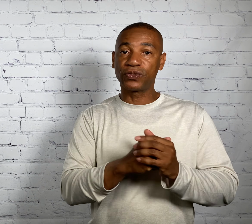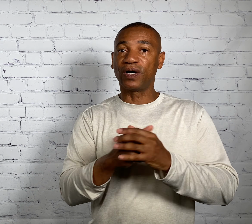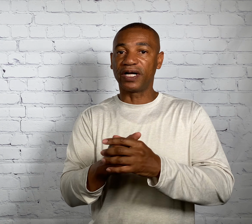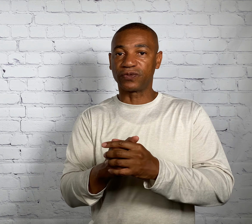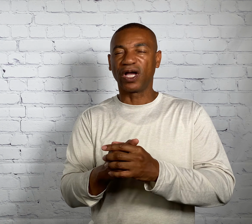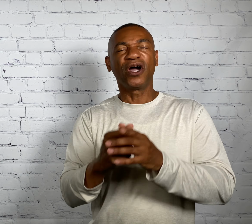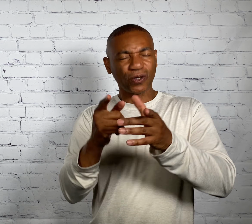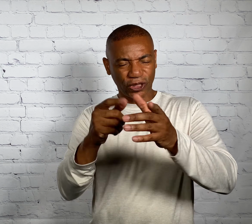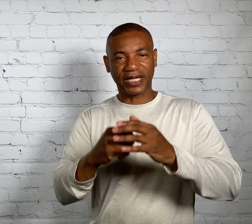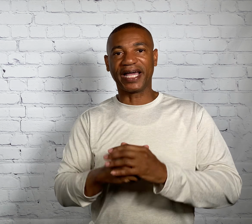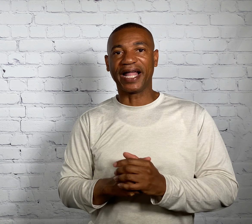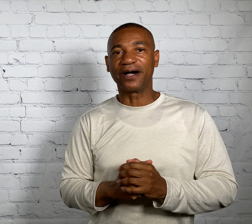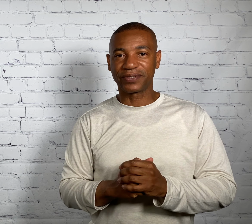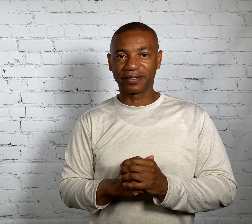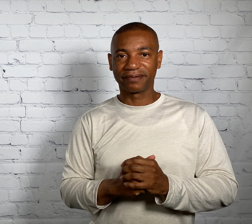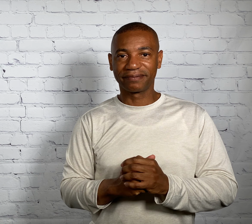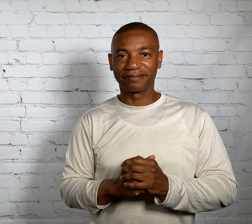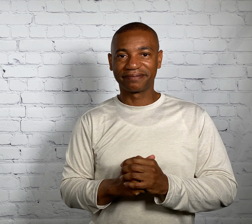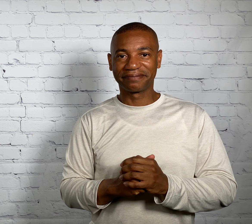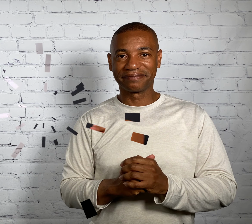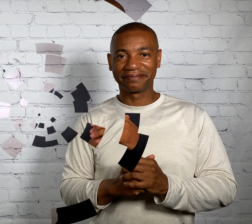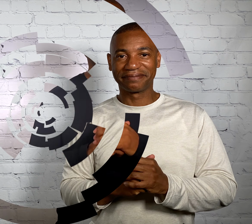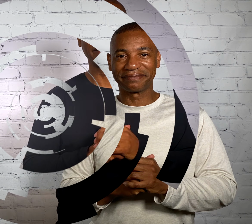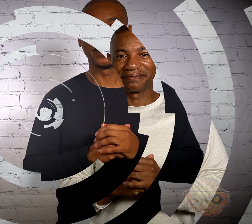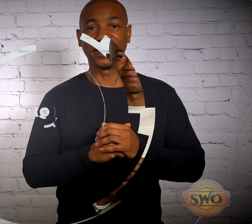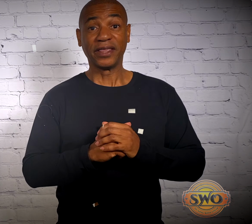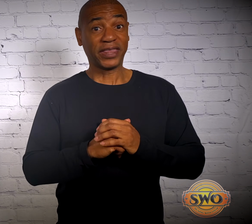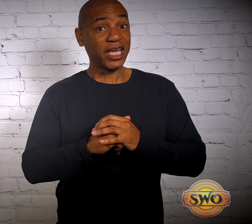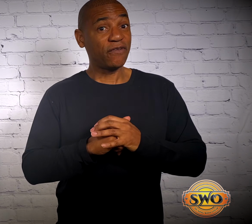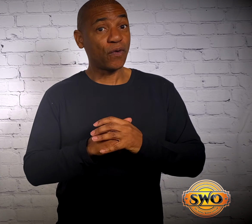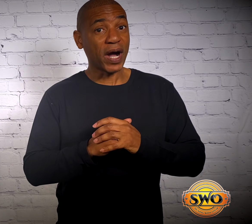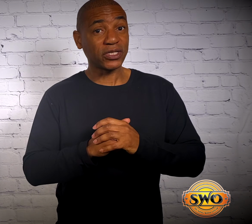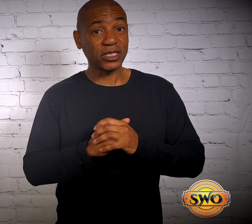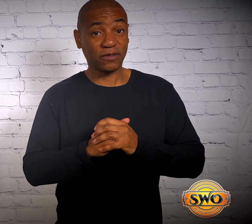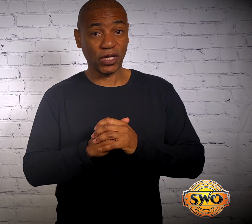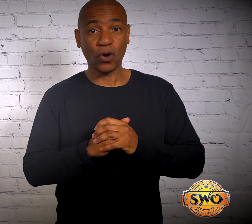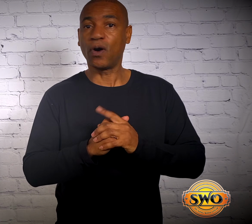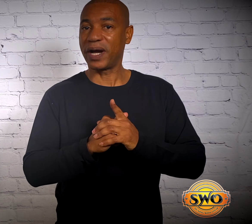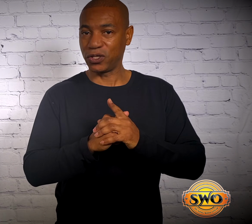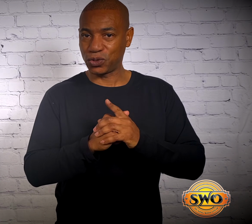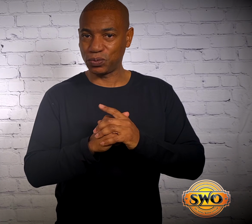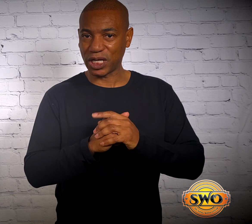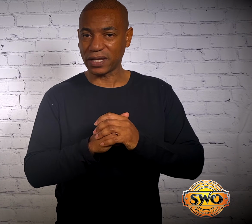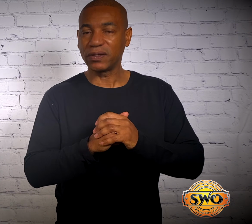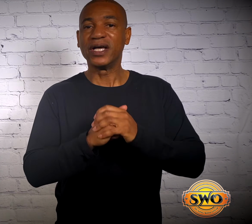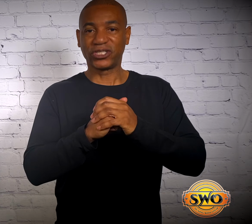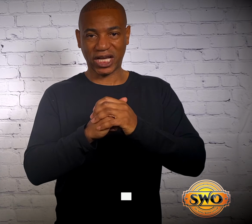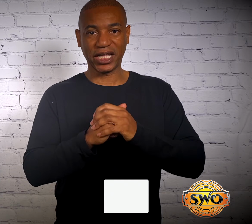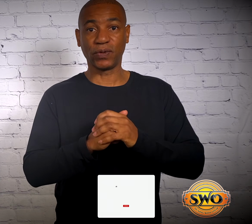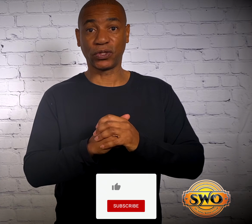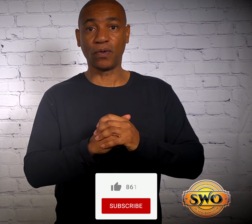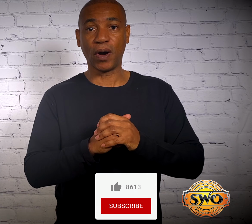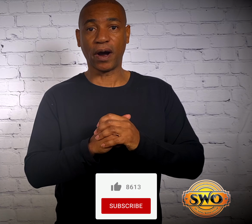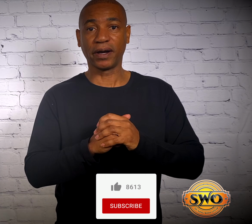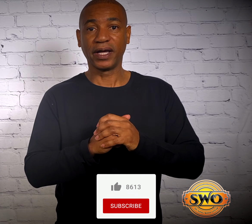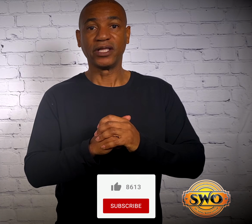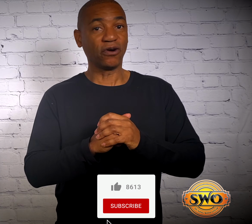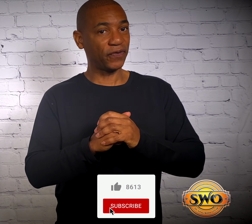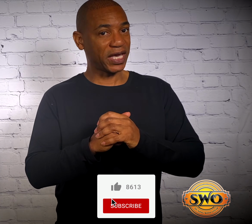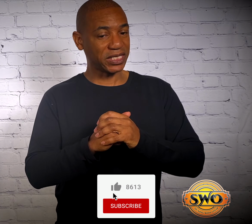to 100. Go check that out. Thank you for watching this video on my YouTube channel, Signing with Omar. Don't forget to hit